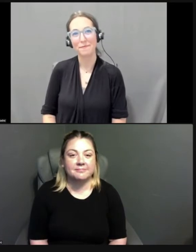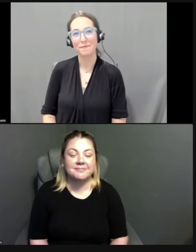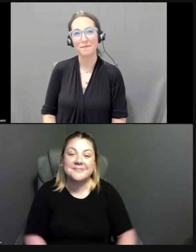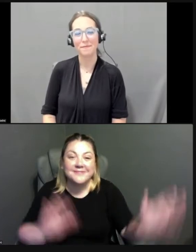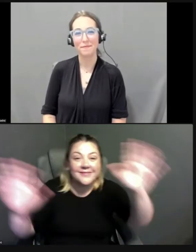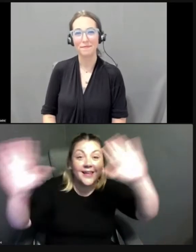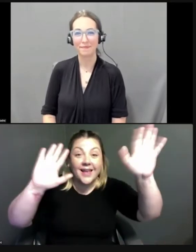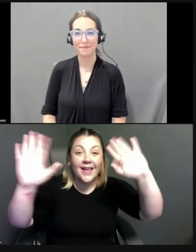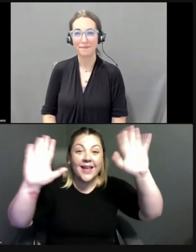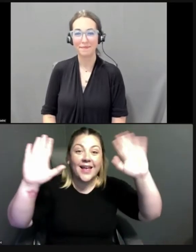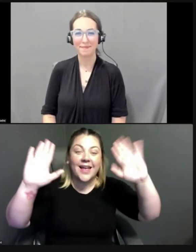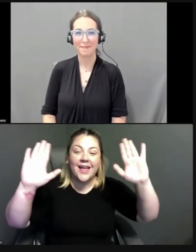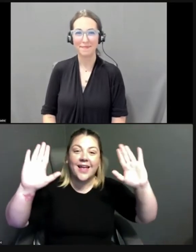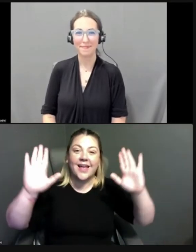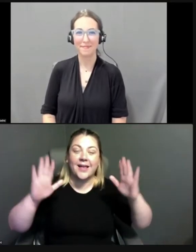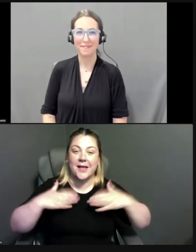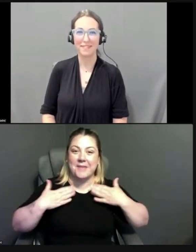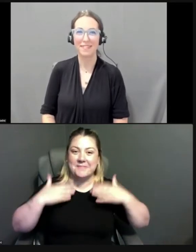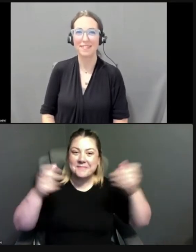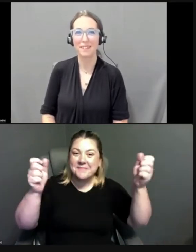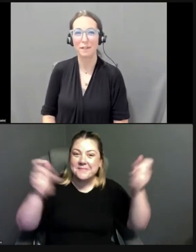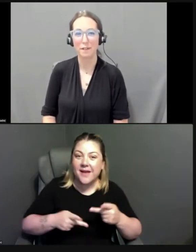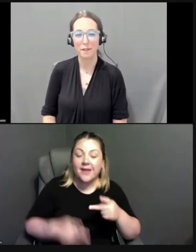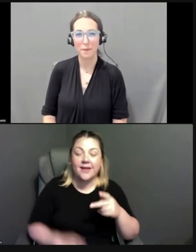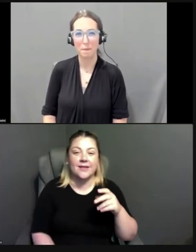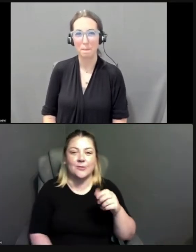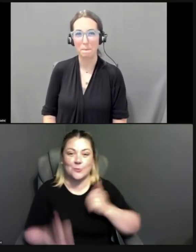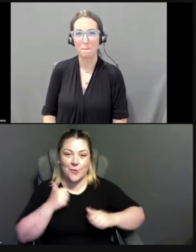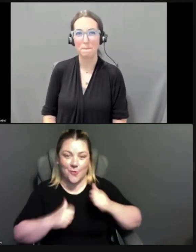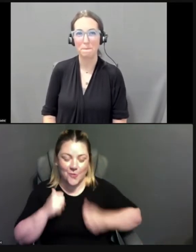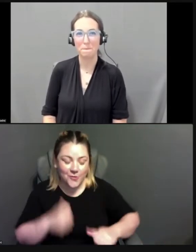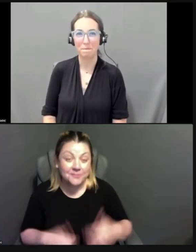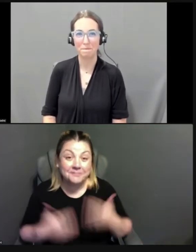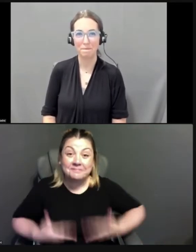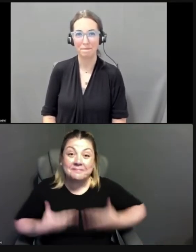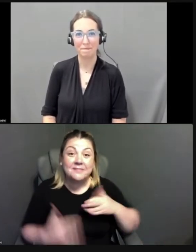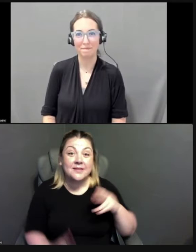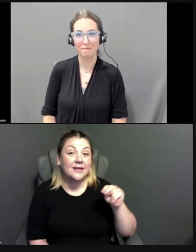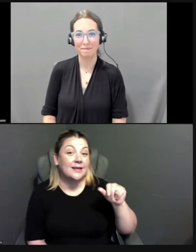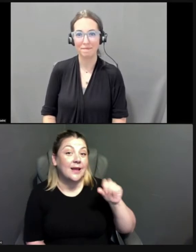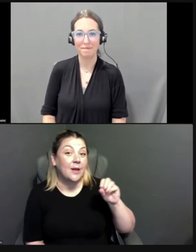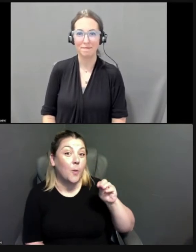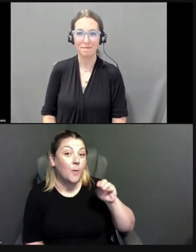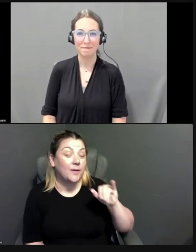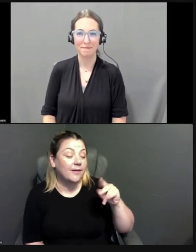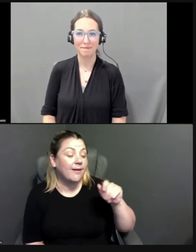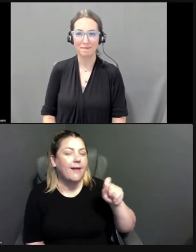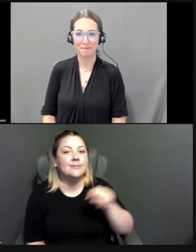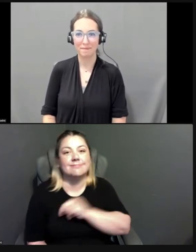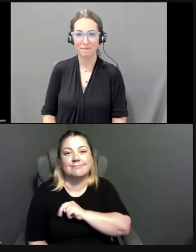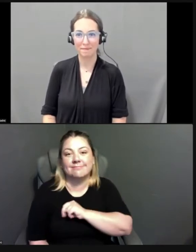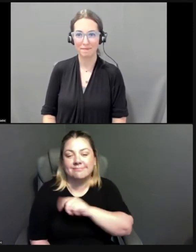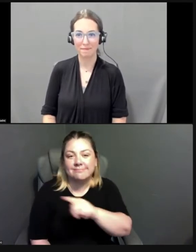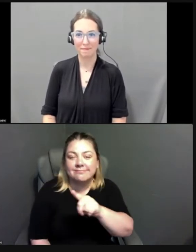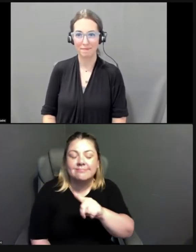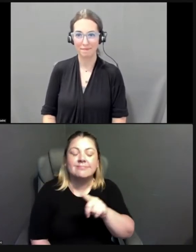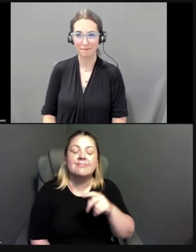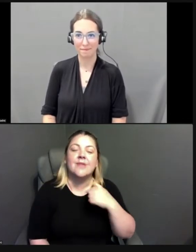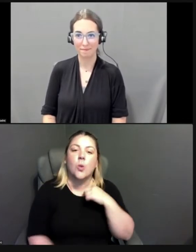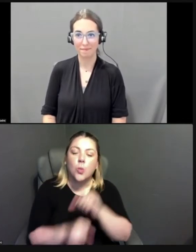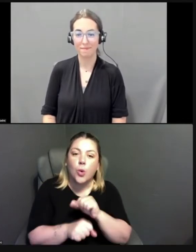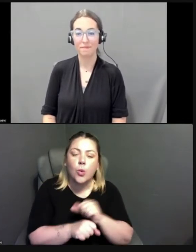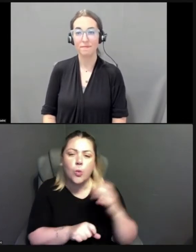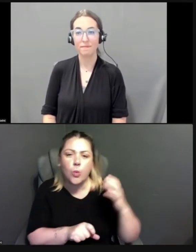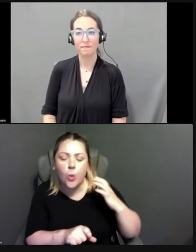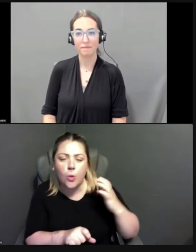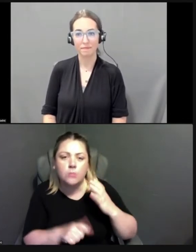Hey everyone, welcome back to Satisfaction Factor. I'm Naomi Katz, an intuitive eating, body image, and self-trust